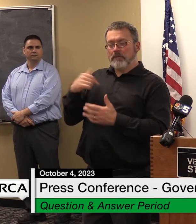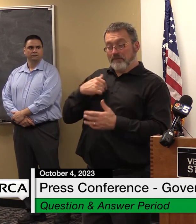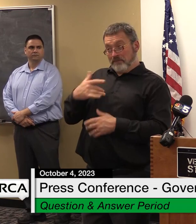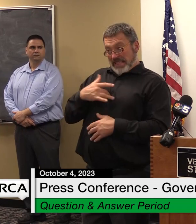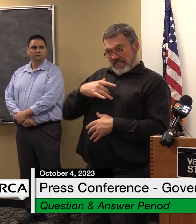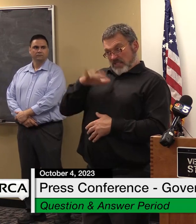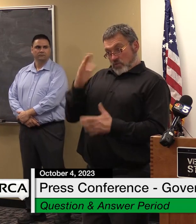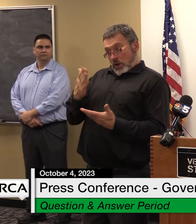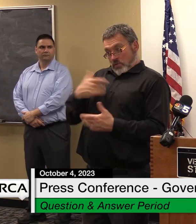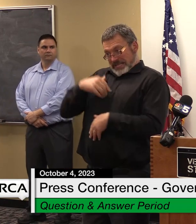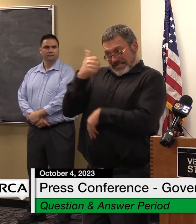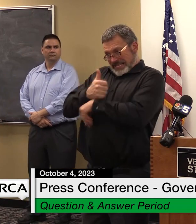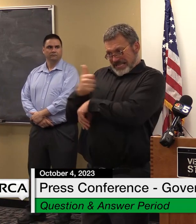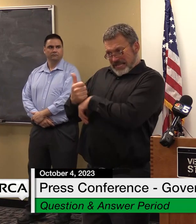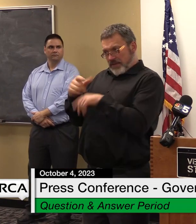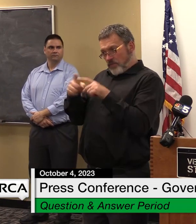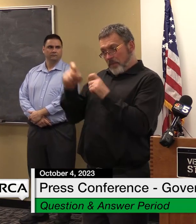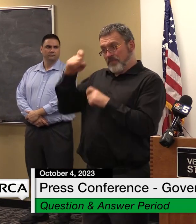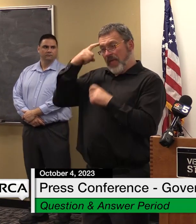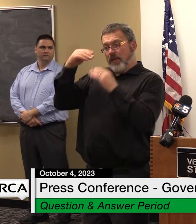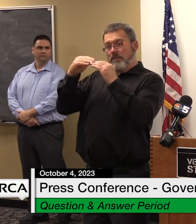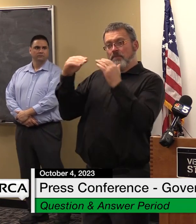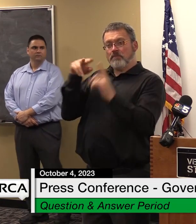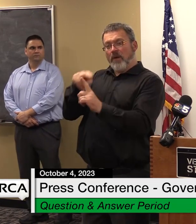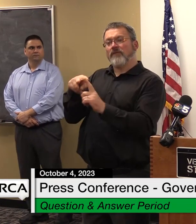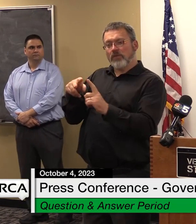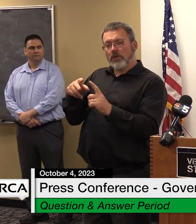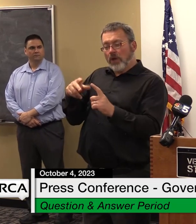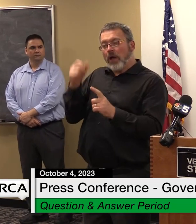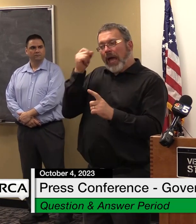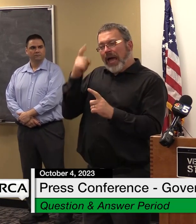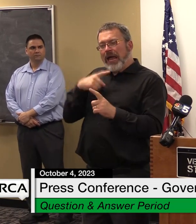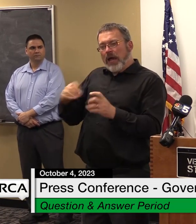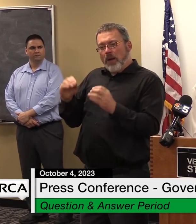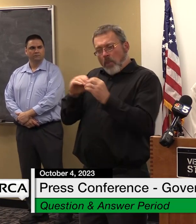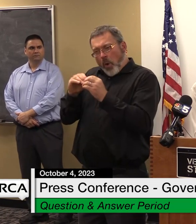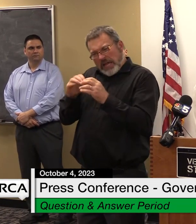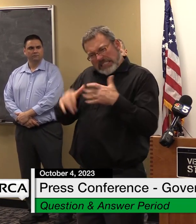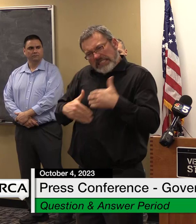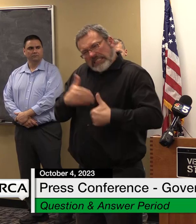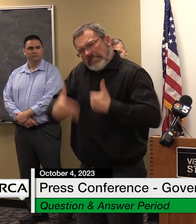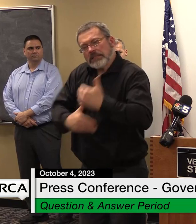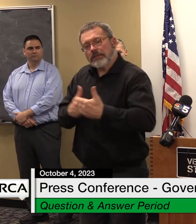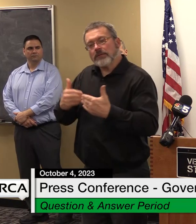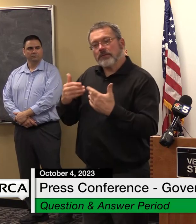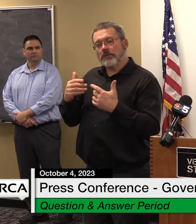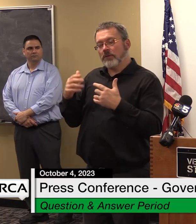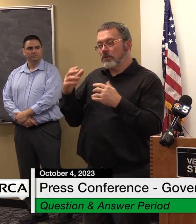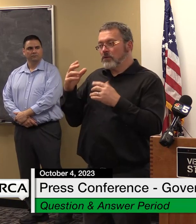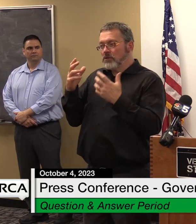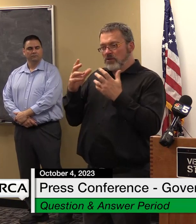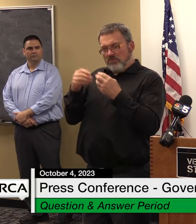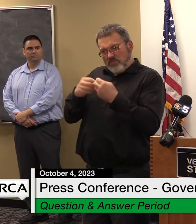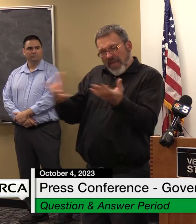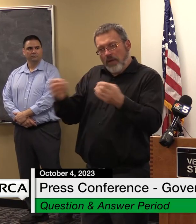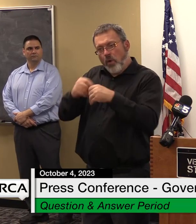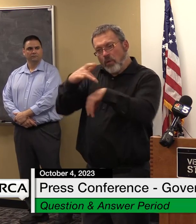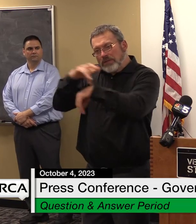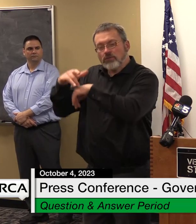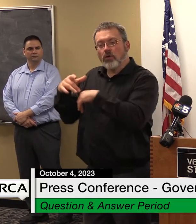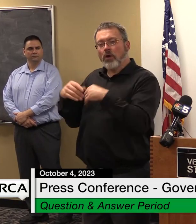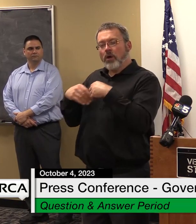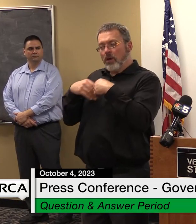just need to do more of it. And that takes resources, and it takes resources including not just money, but